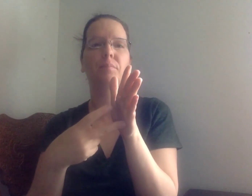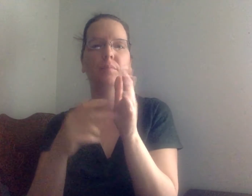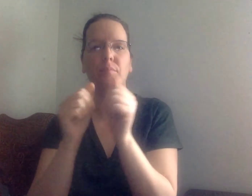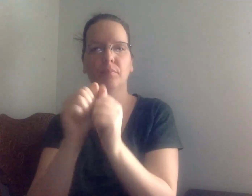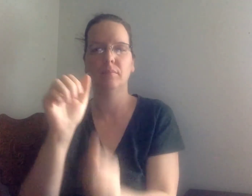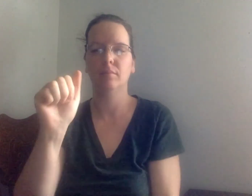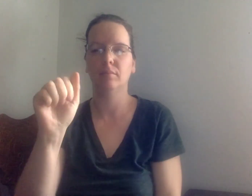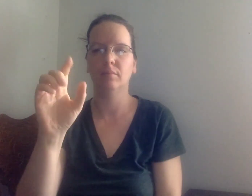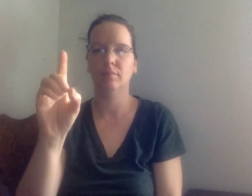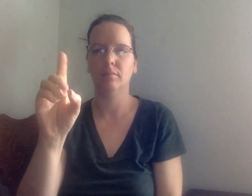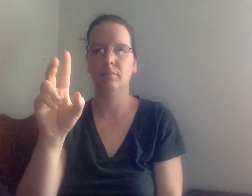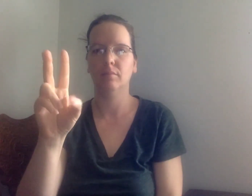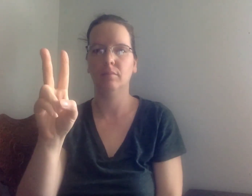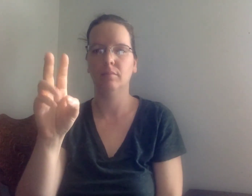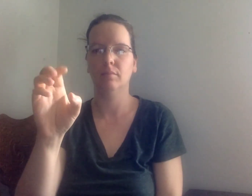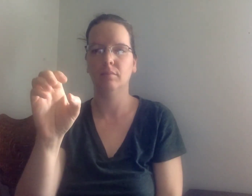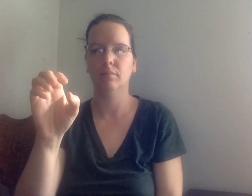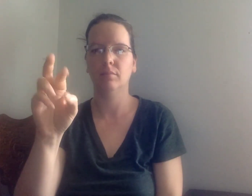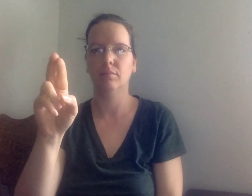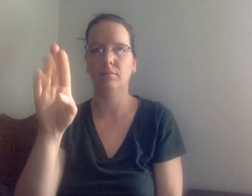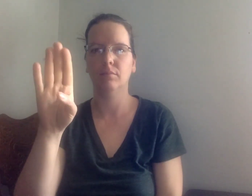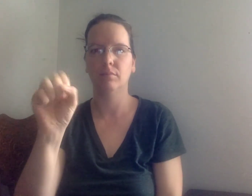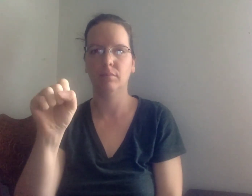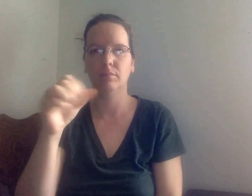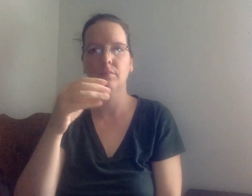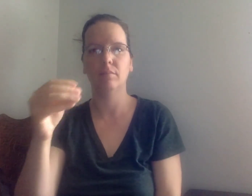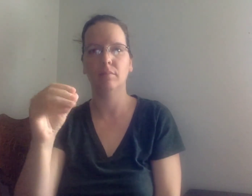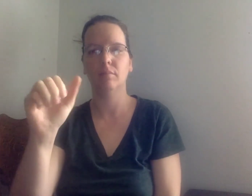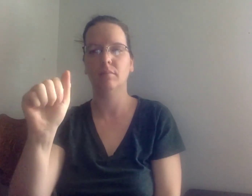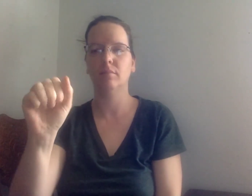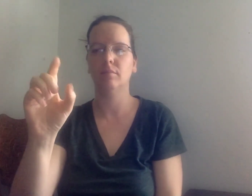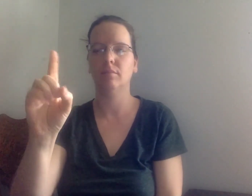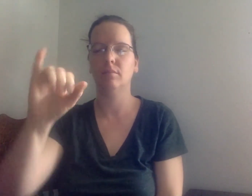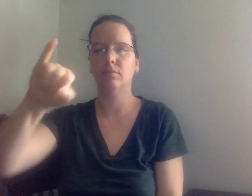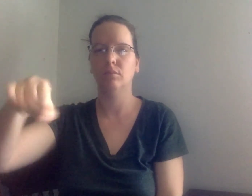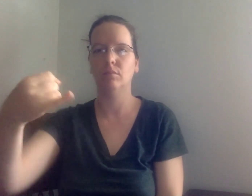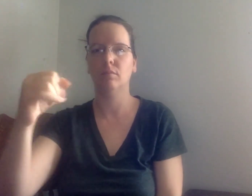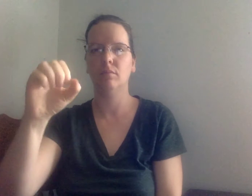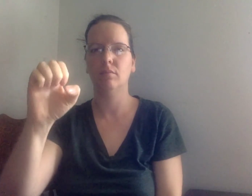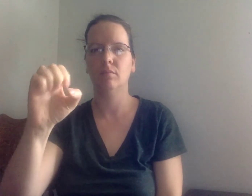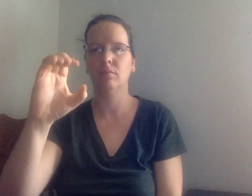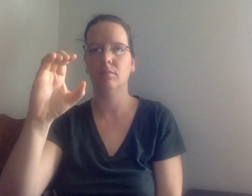So here are some examples with adverbs and